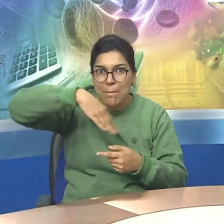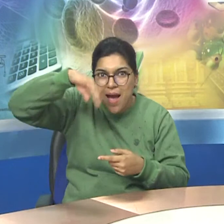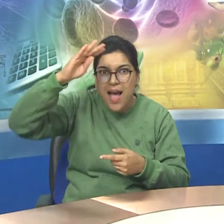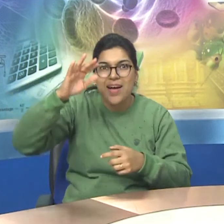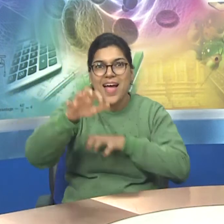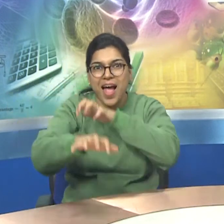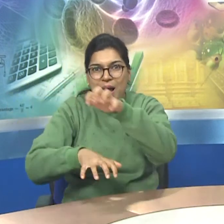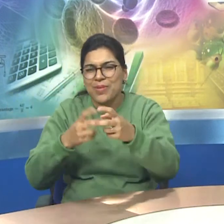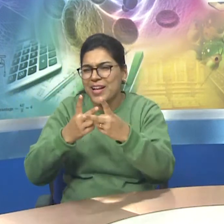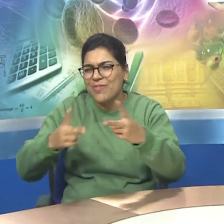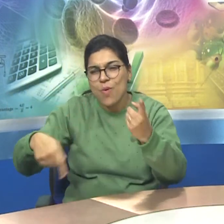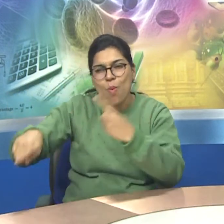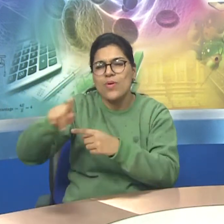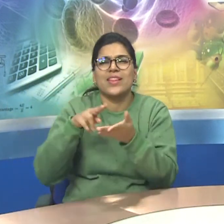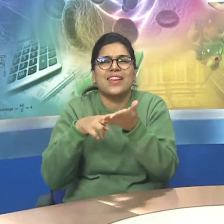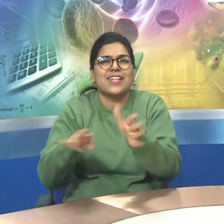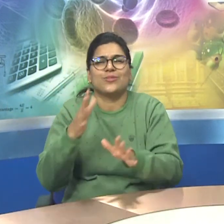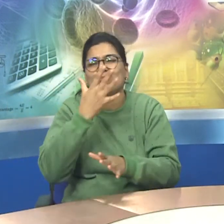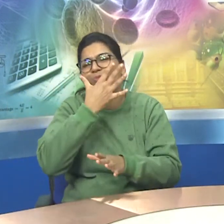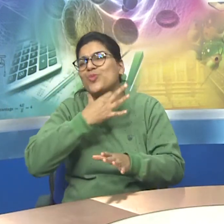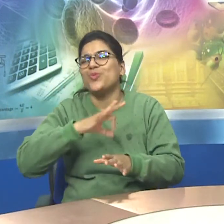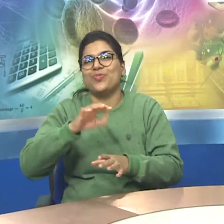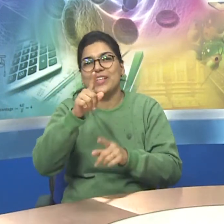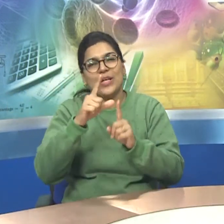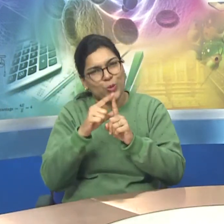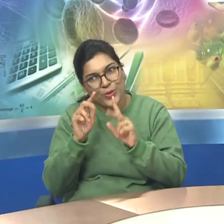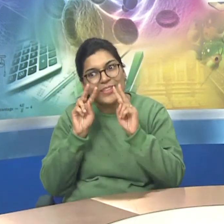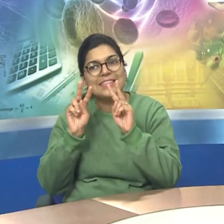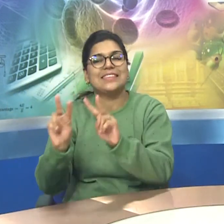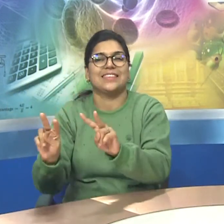money buys you some gifts, expensive gifts. To be